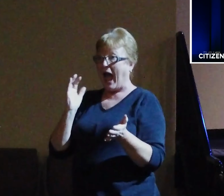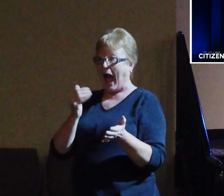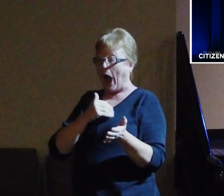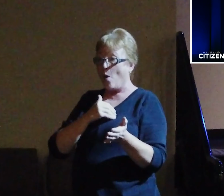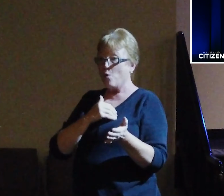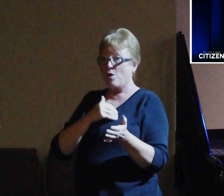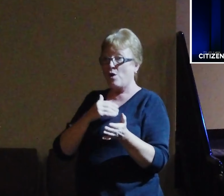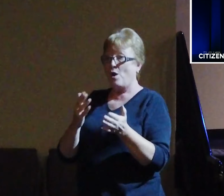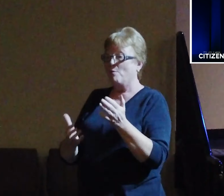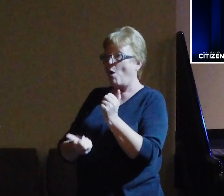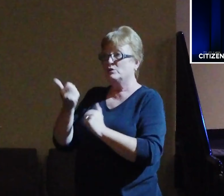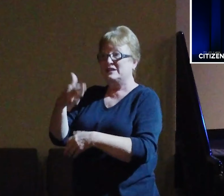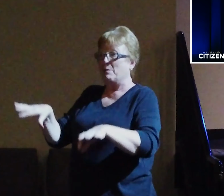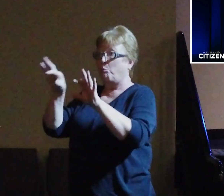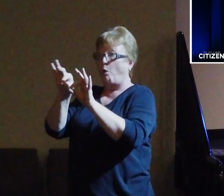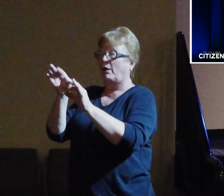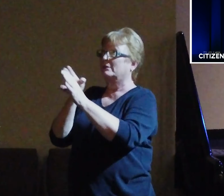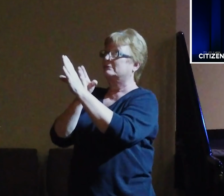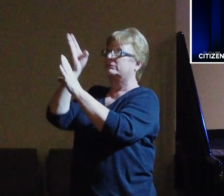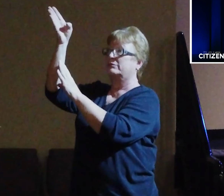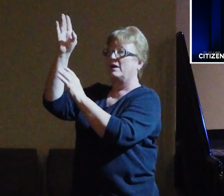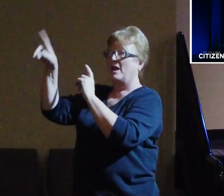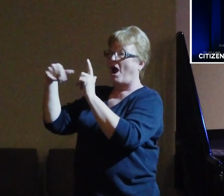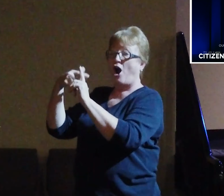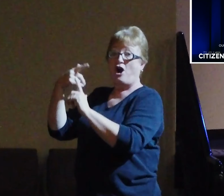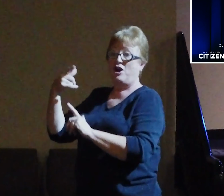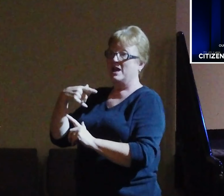citizenship is in the kingdom of God.